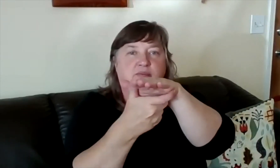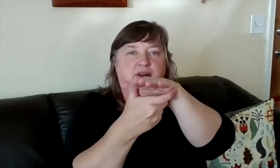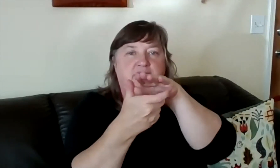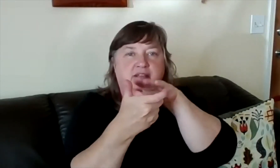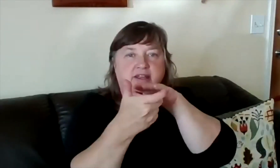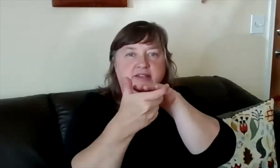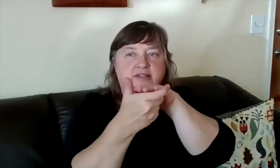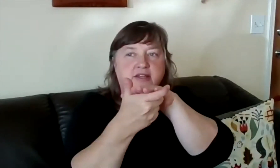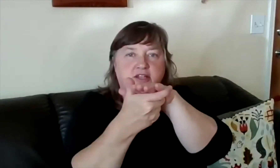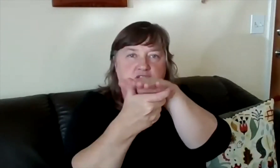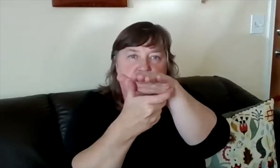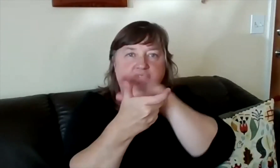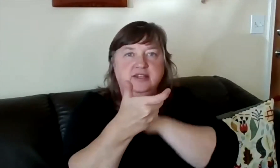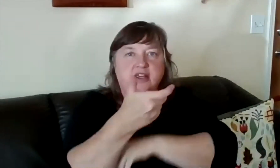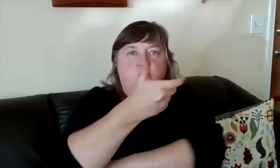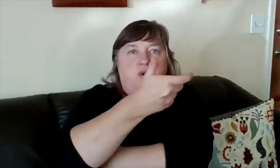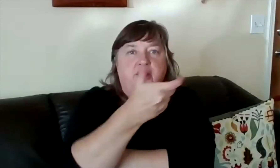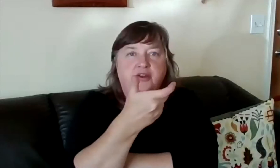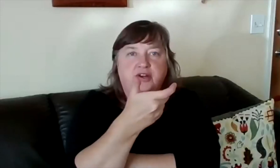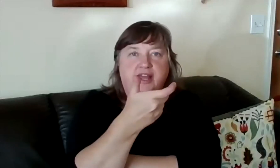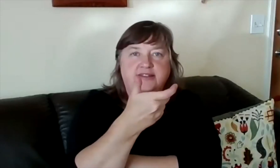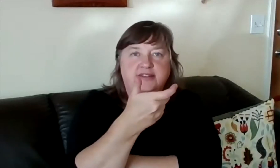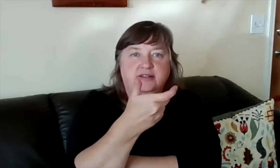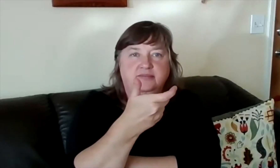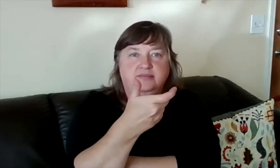but is directing where you're gazing.